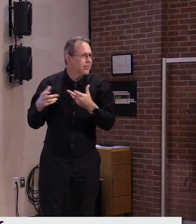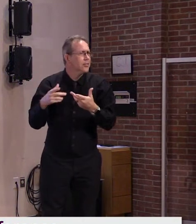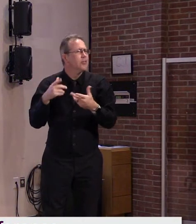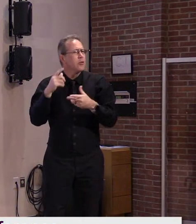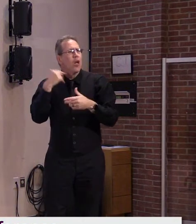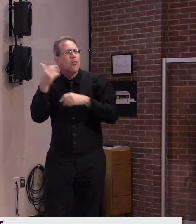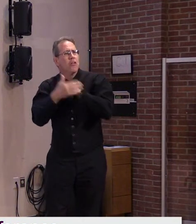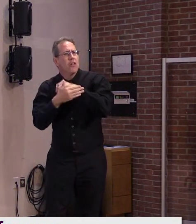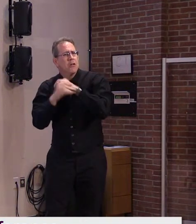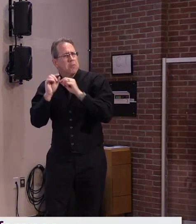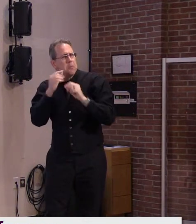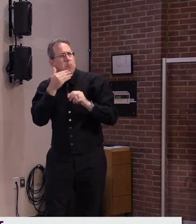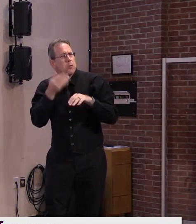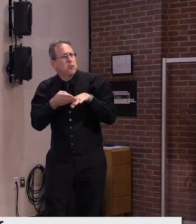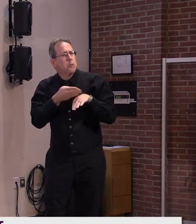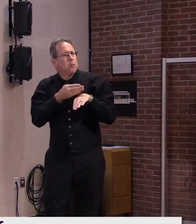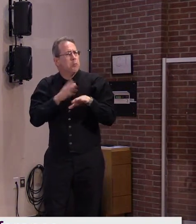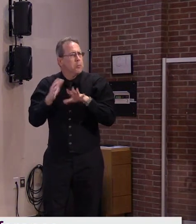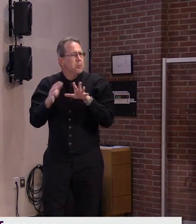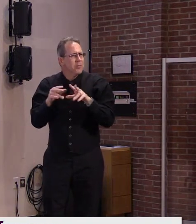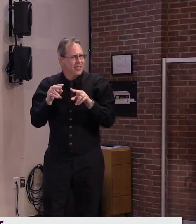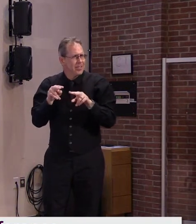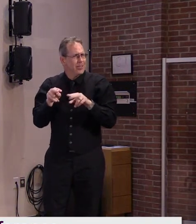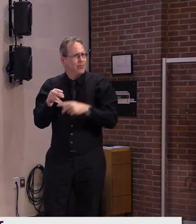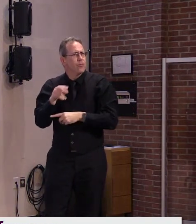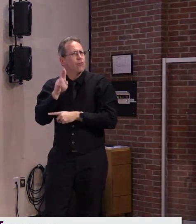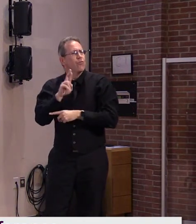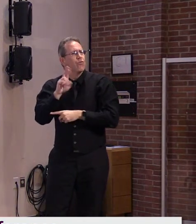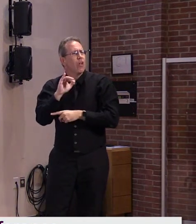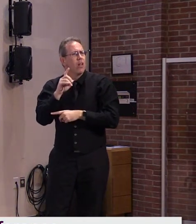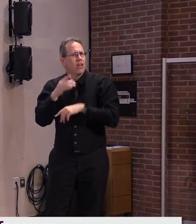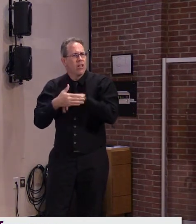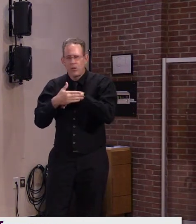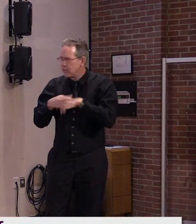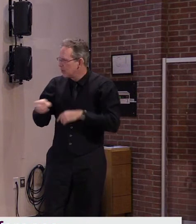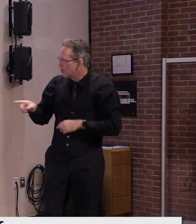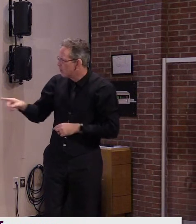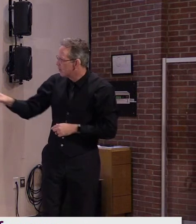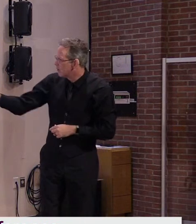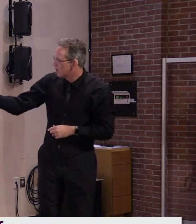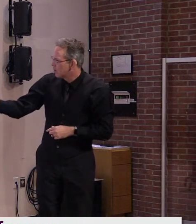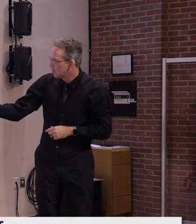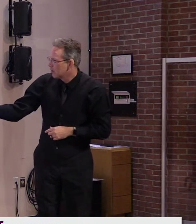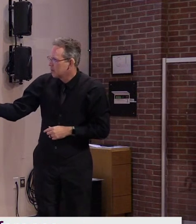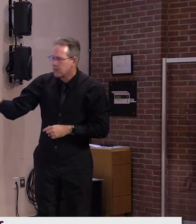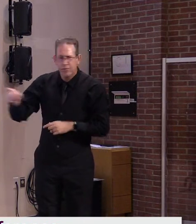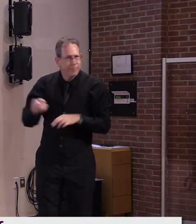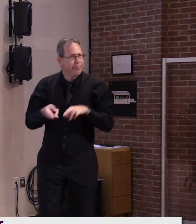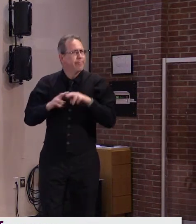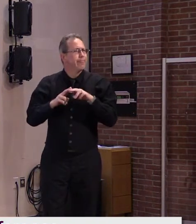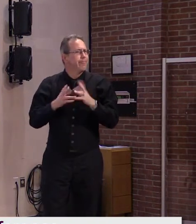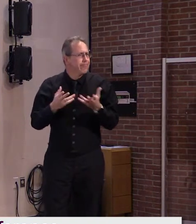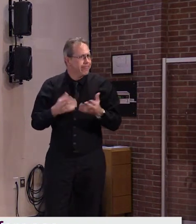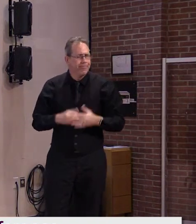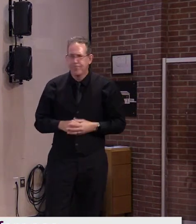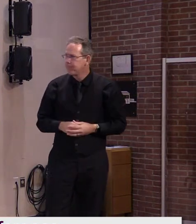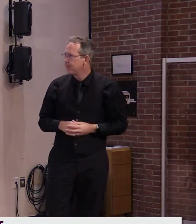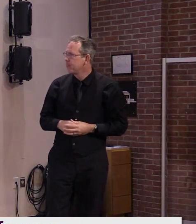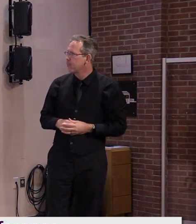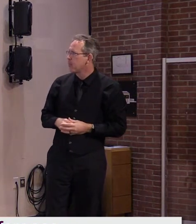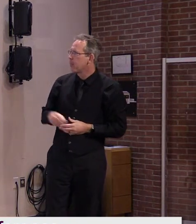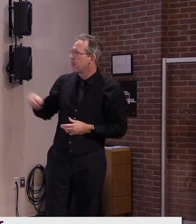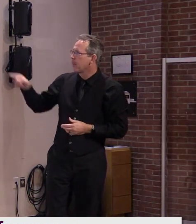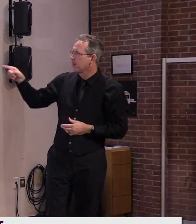is Rutland County, which saw their cases increase this week. So when we look at the regional breakdown, you can see that the Northeast Kingdom is still high.